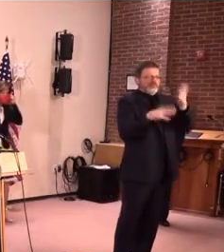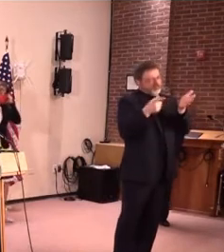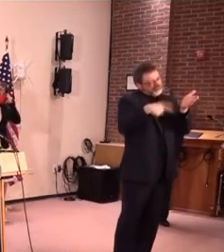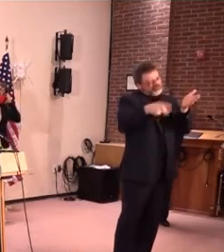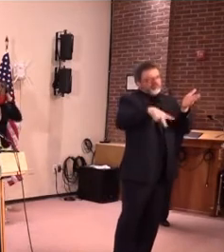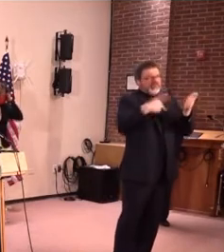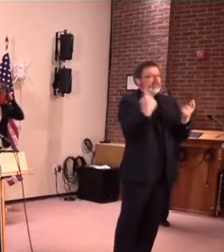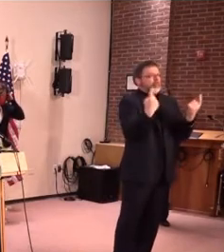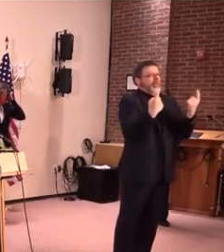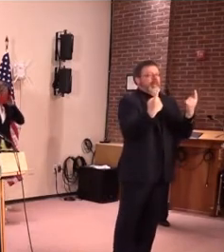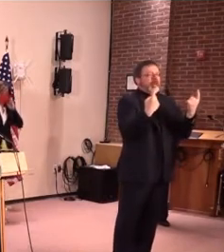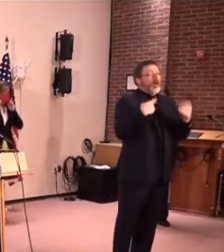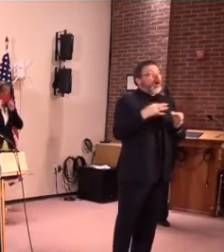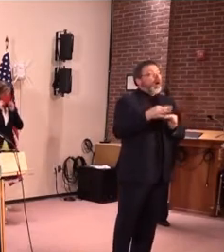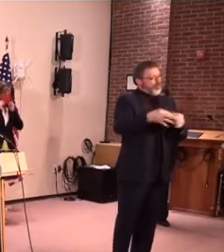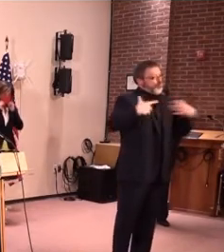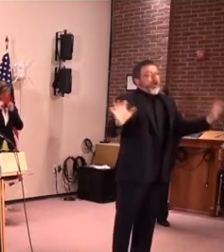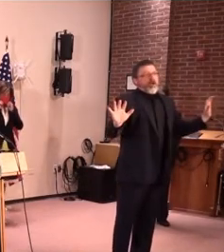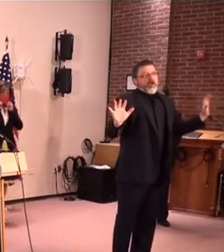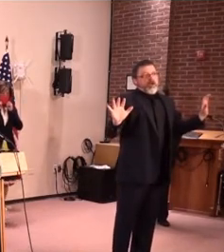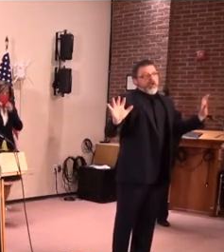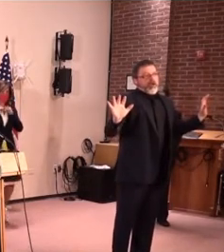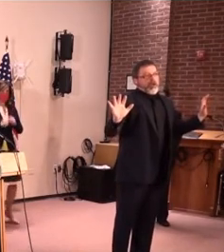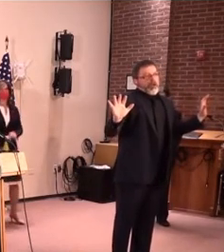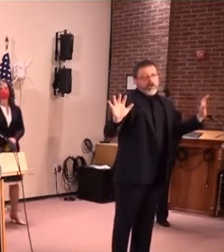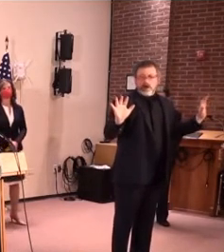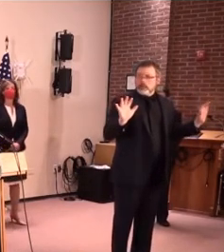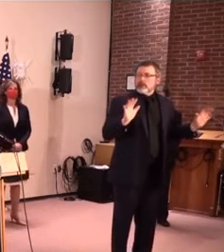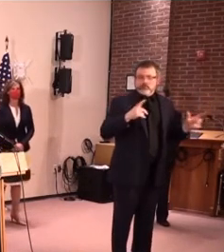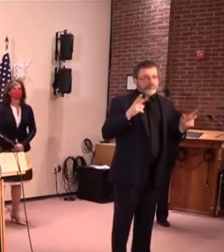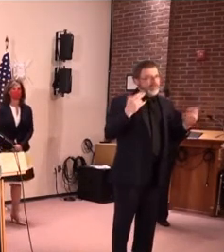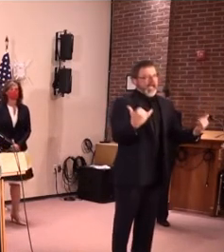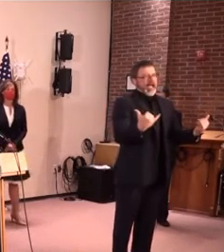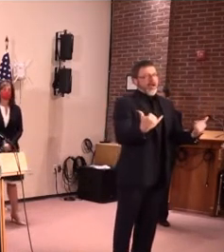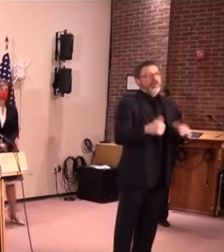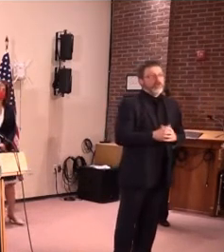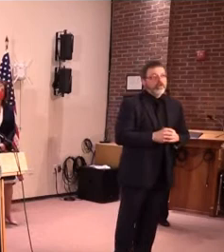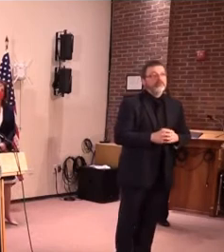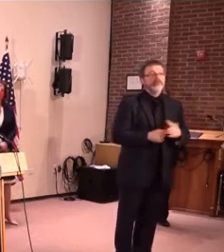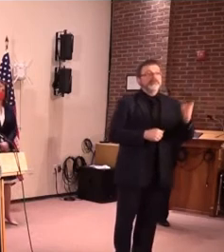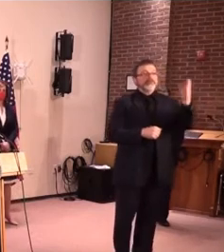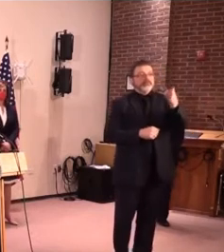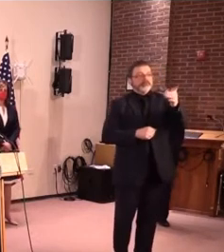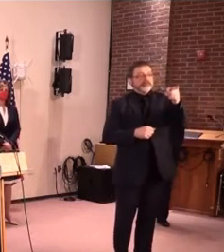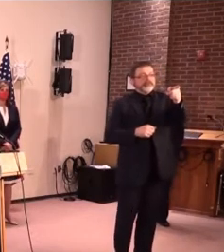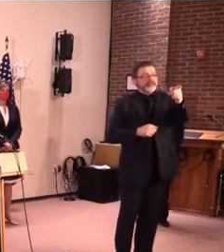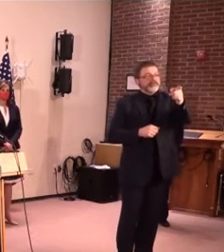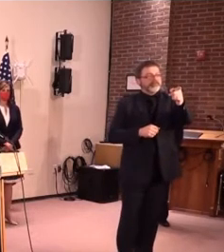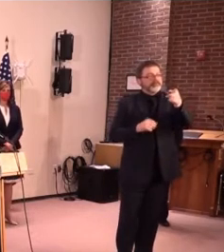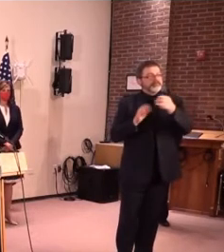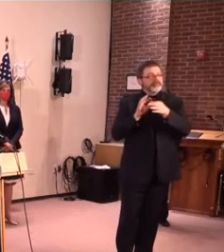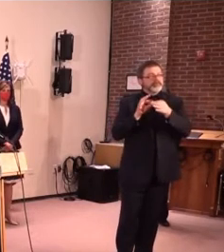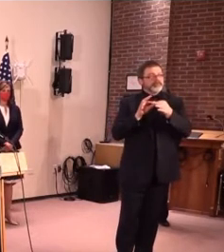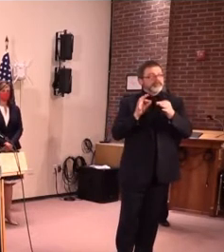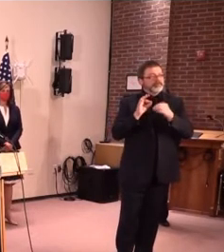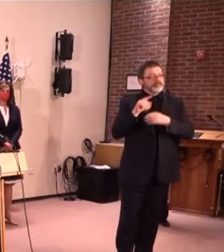Steve? Governor, this is along the lines of economic health, but also openings.